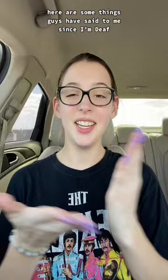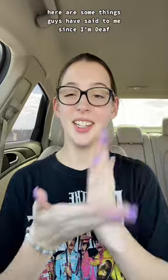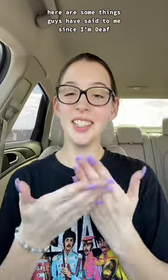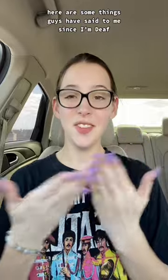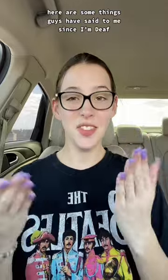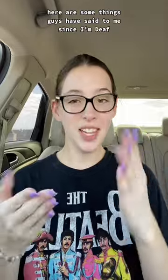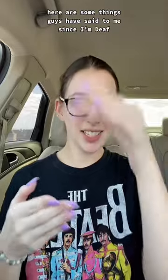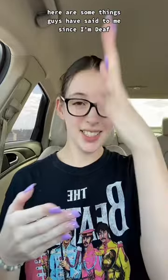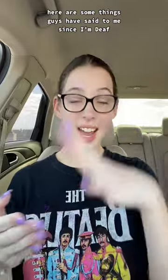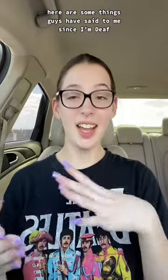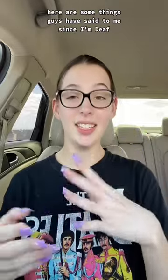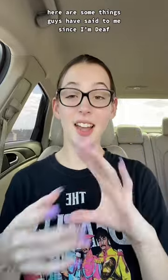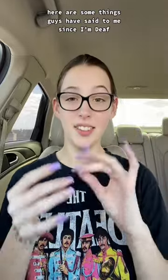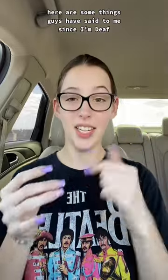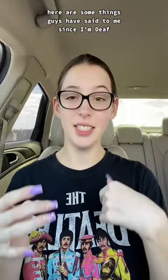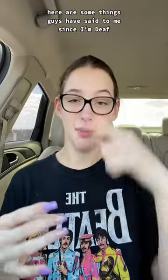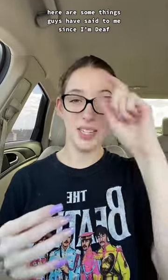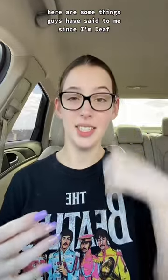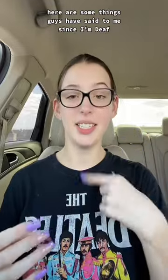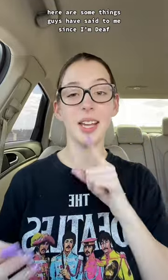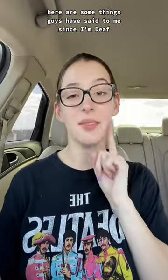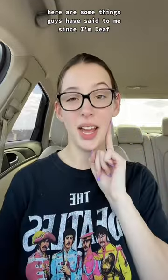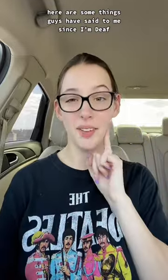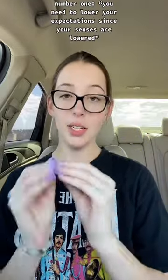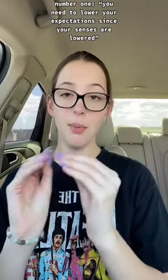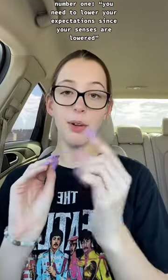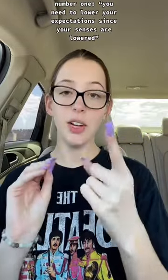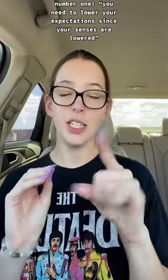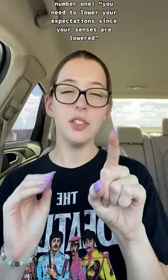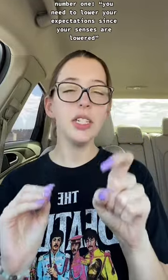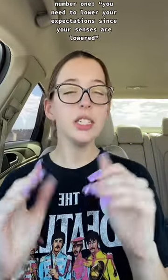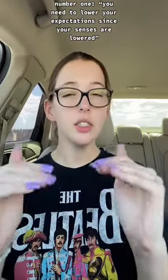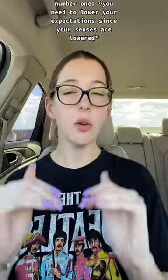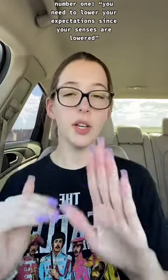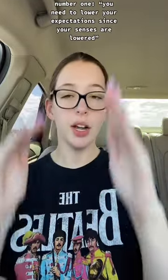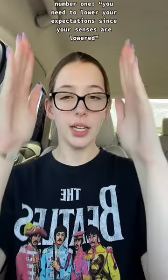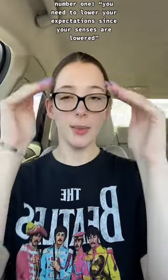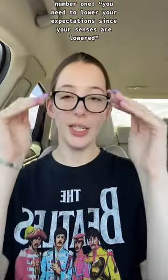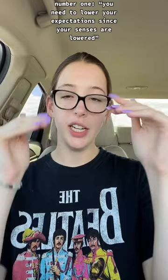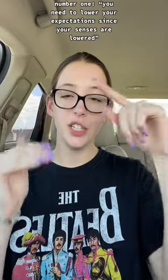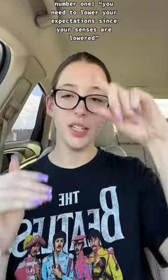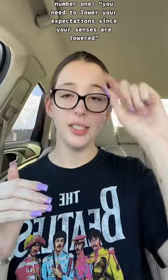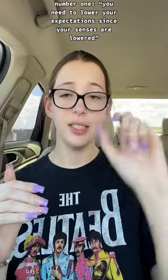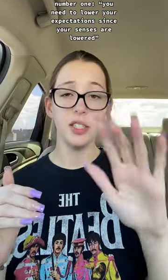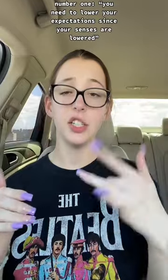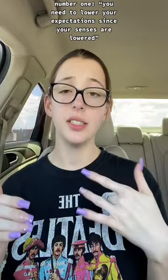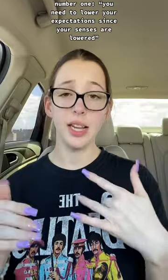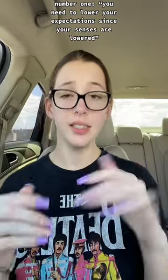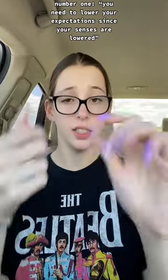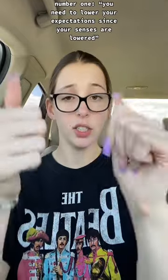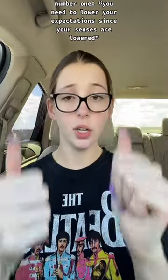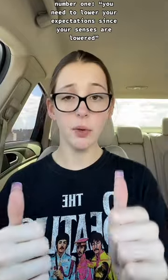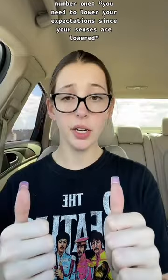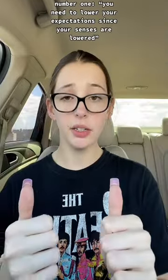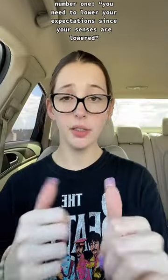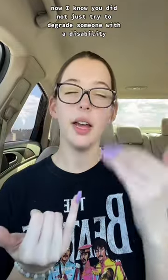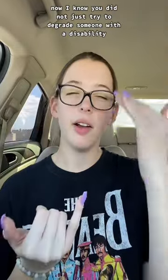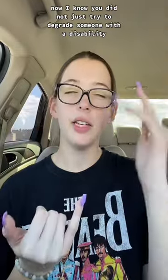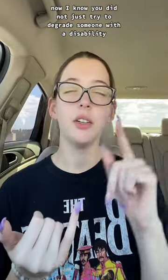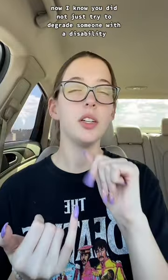Here are some things guys have said to me since I'm deaf. Number one, you need to lower your expectations since your senses are lowered. Now I know you did